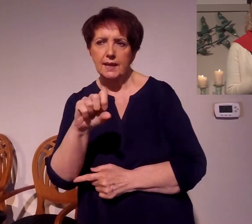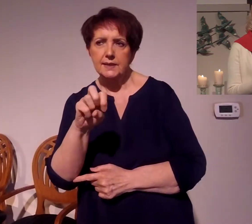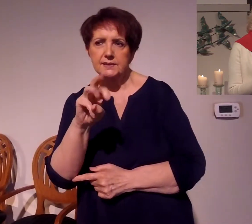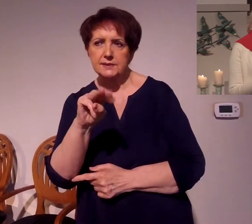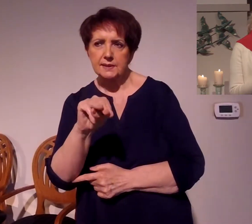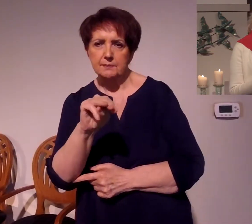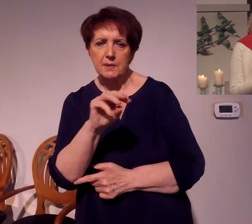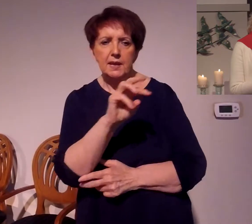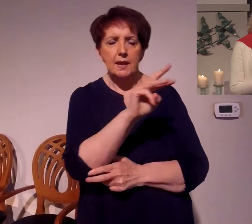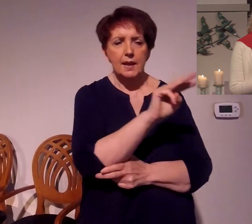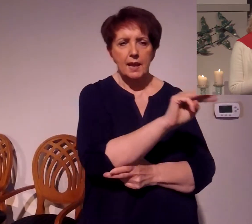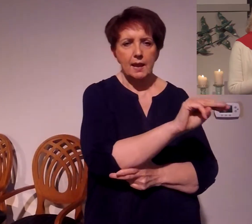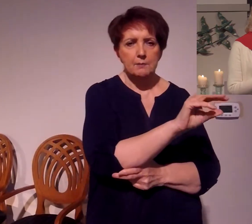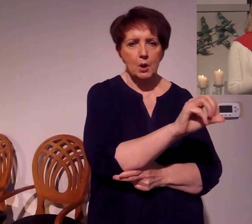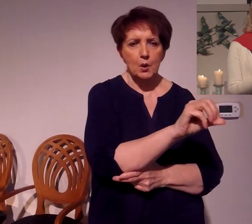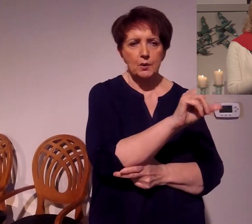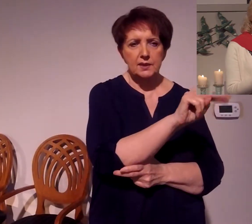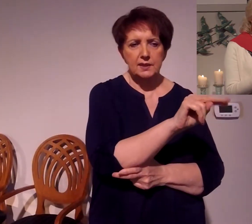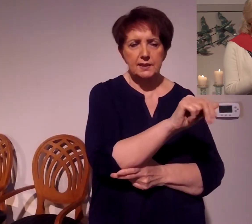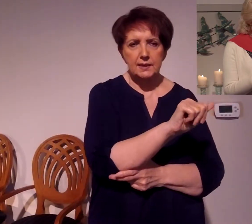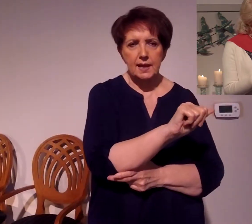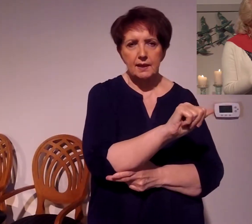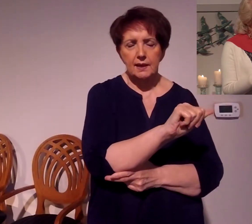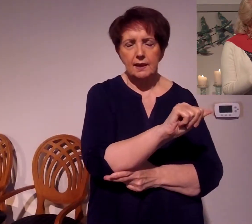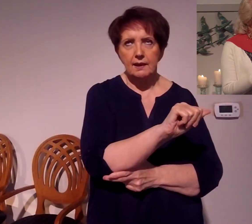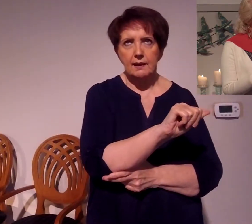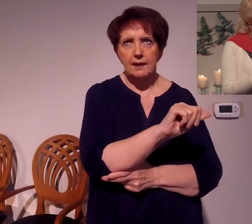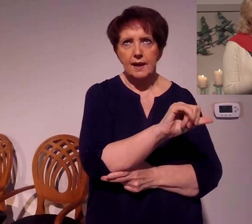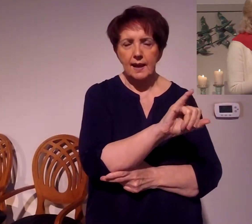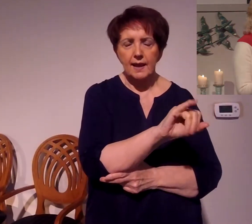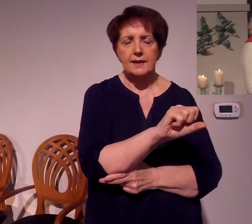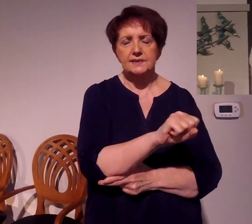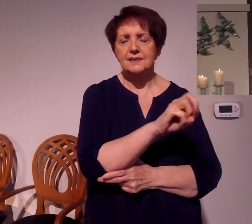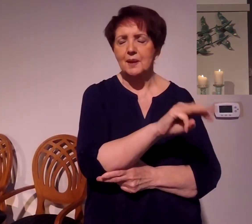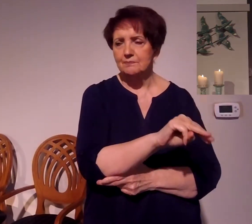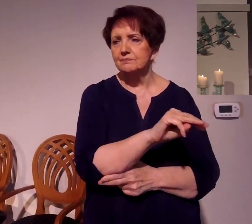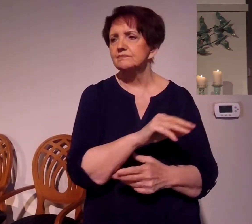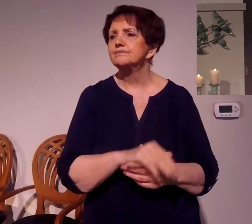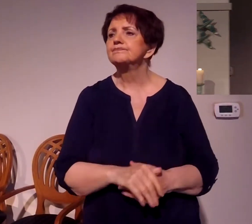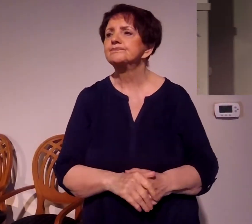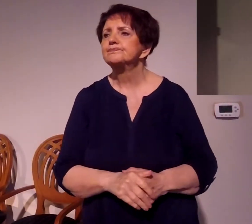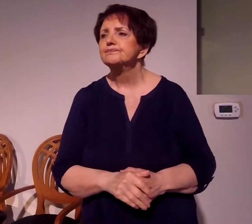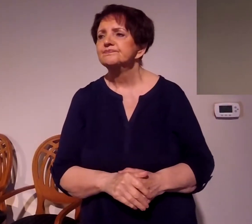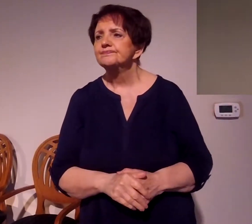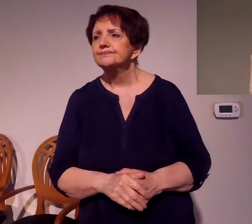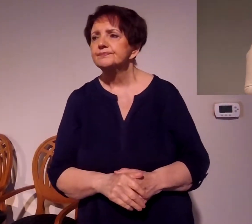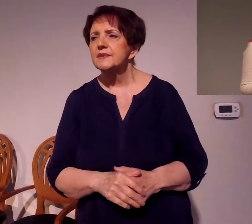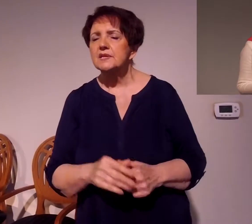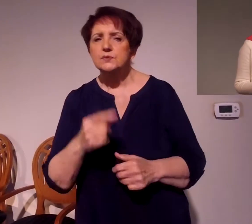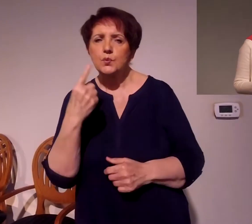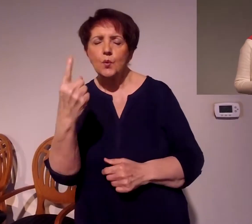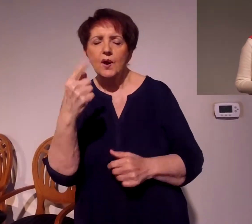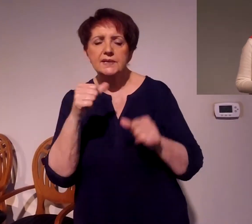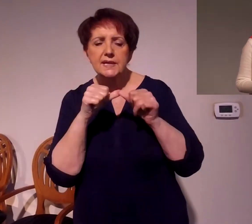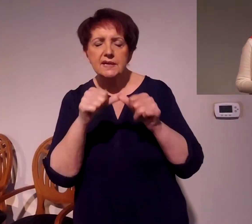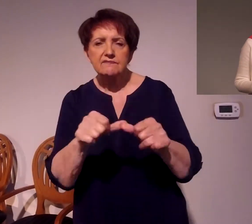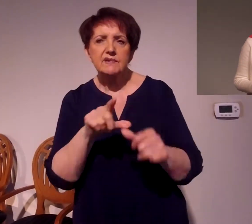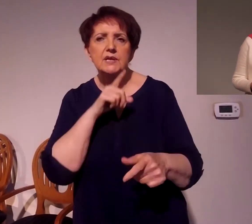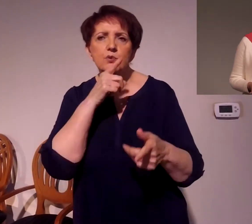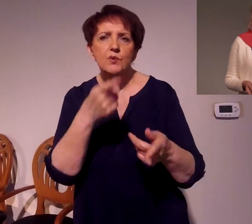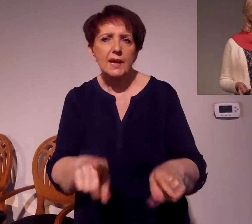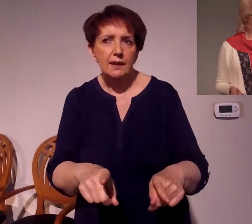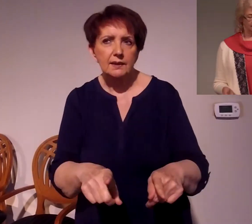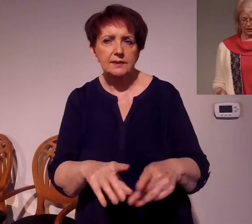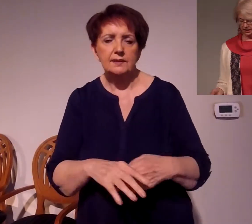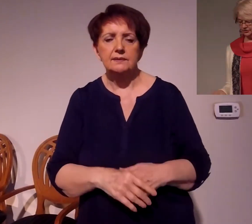Monism. So this idea that there is this one infinite reality, and I think science